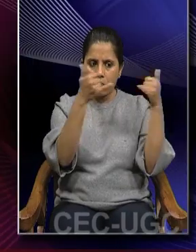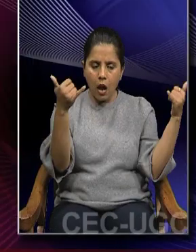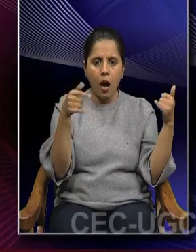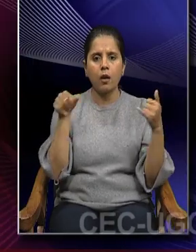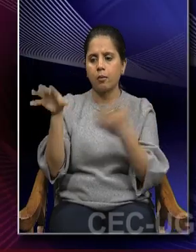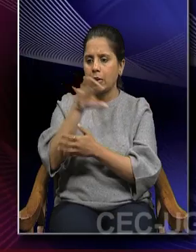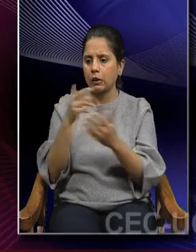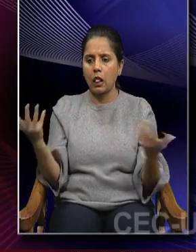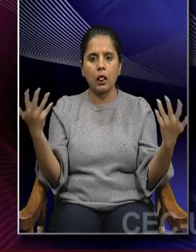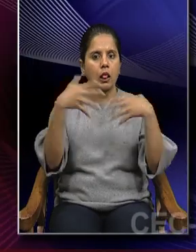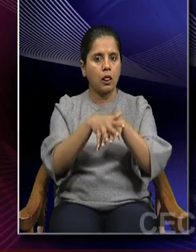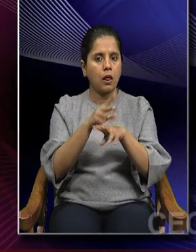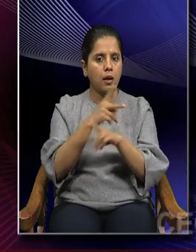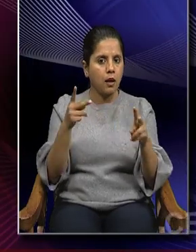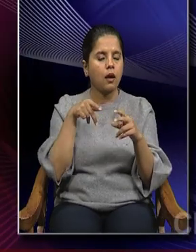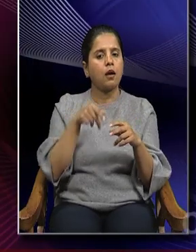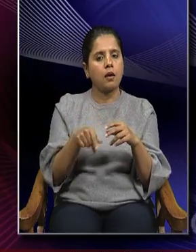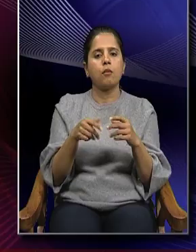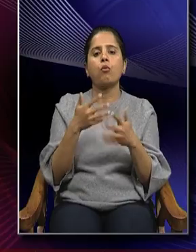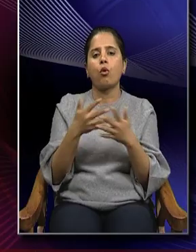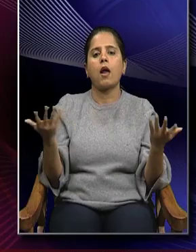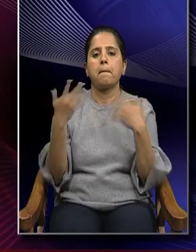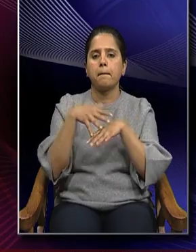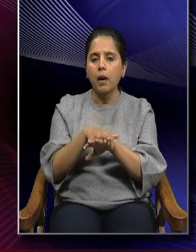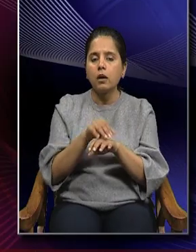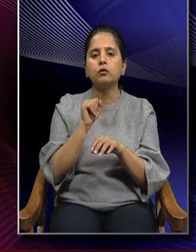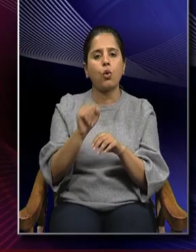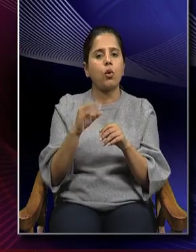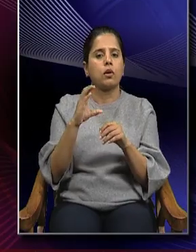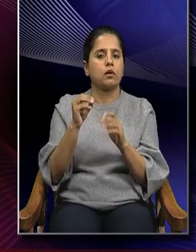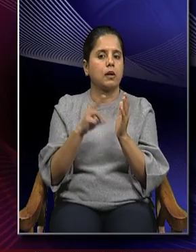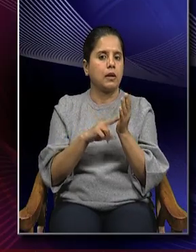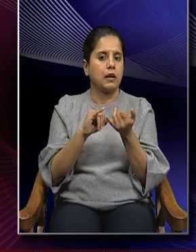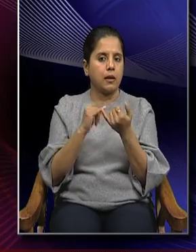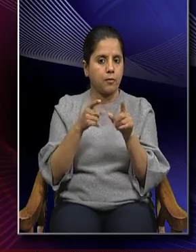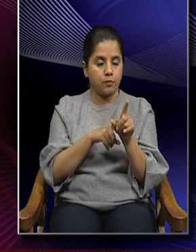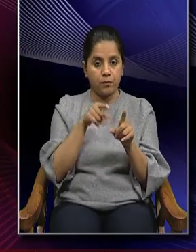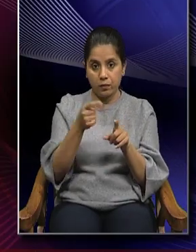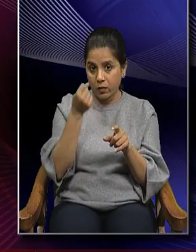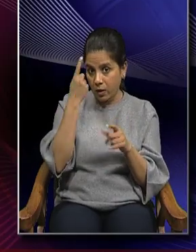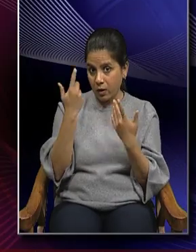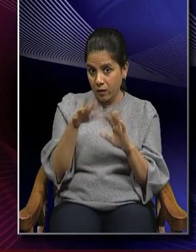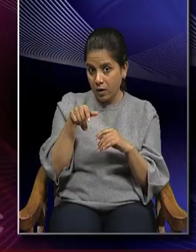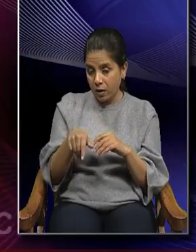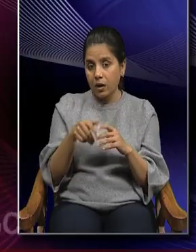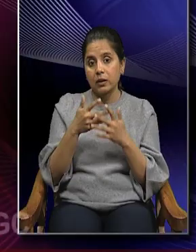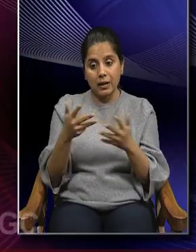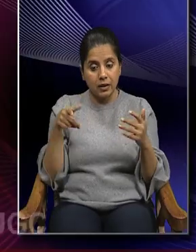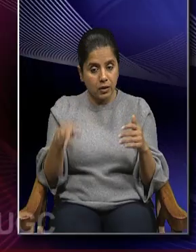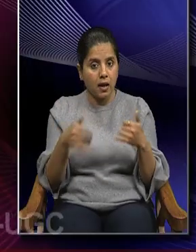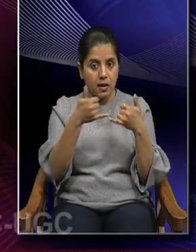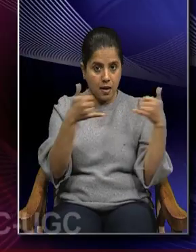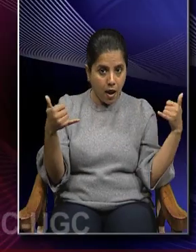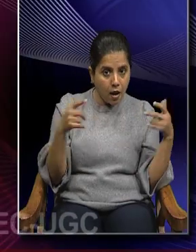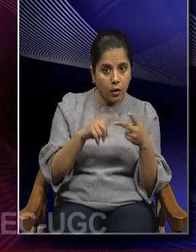mix, we talk about product mix consistency. So, having understood product mix width, line length and